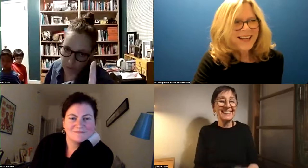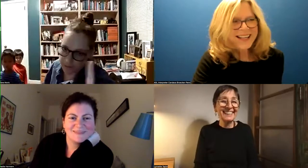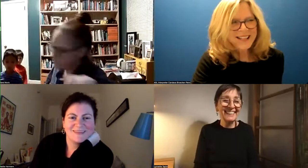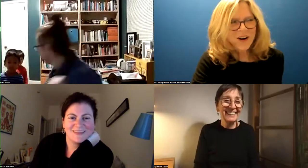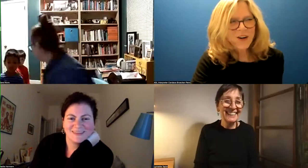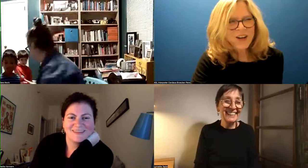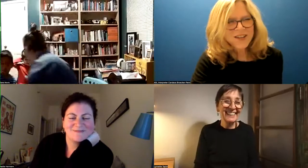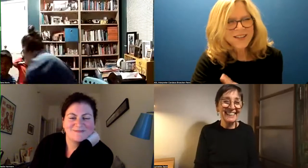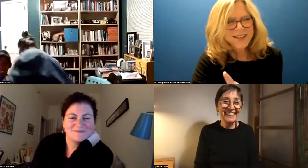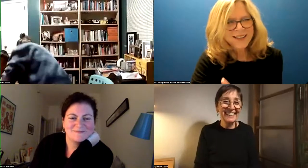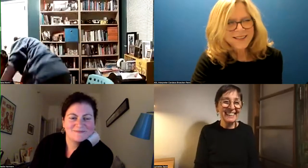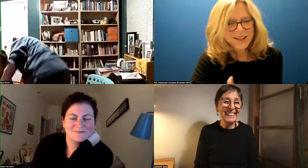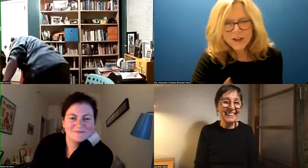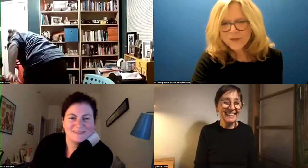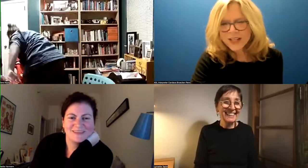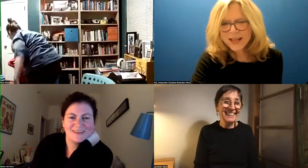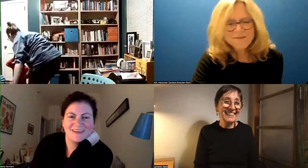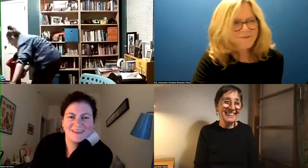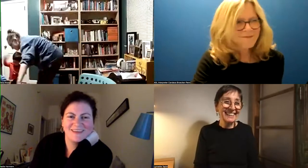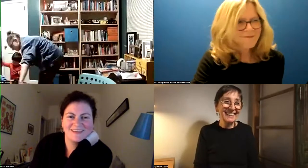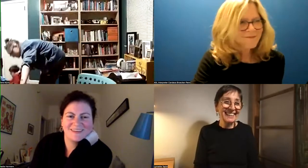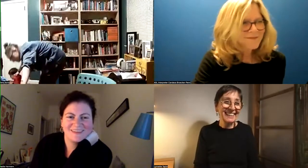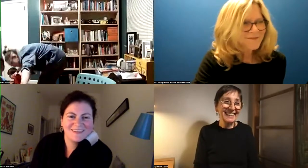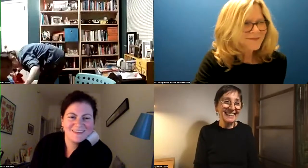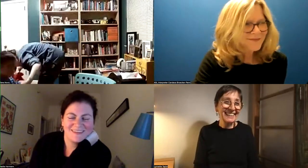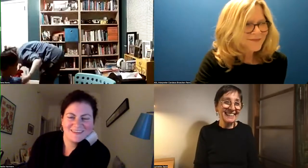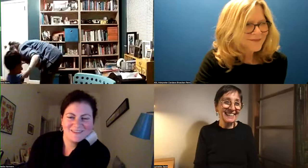Yeah, hold on just a second. Gonna go look for Dad.